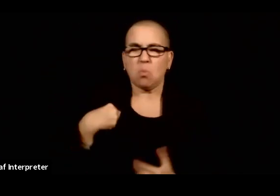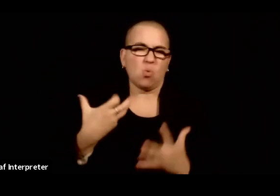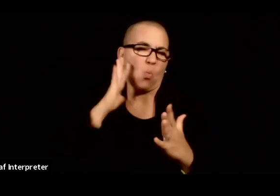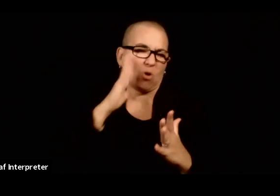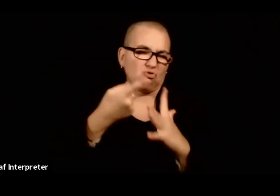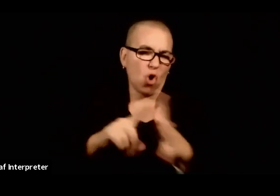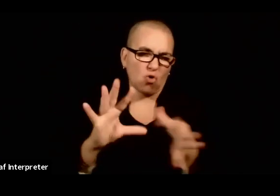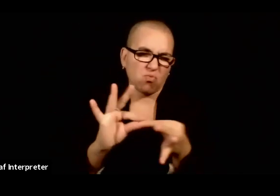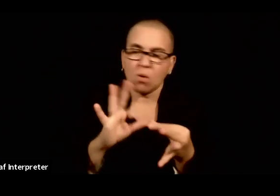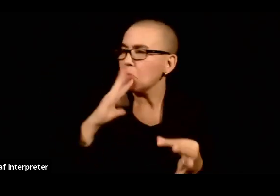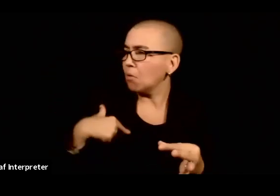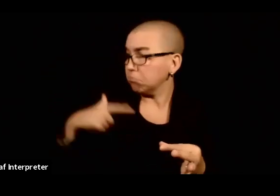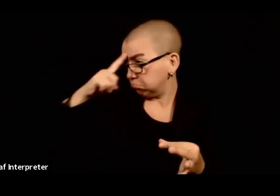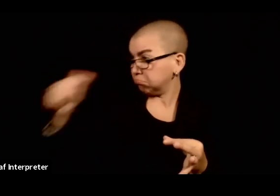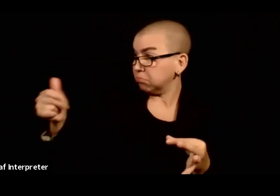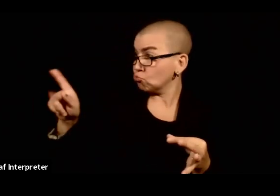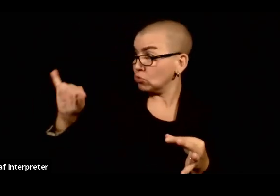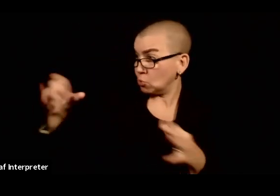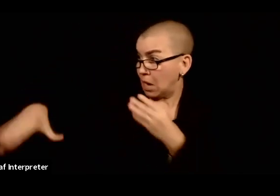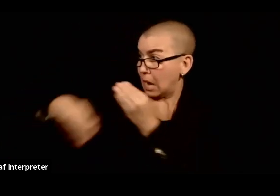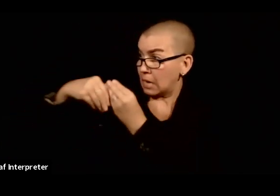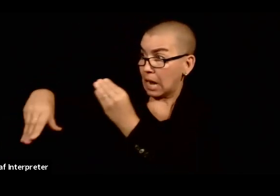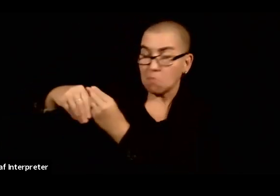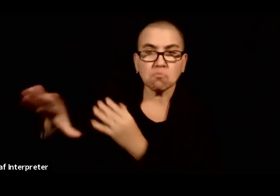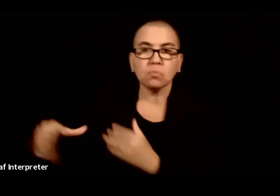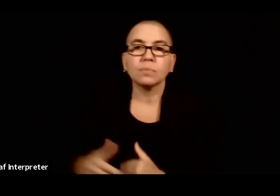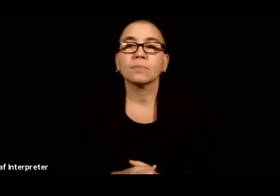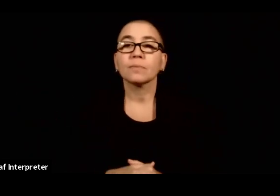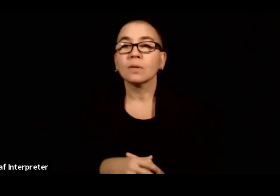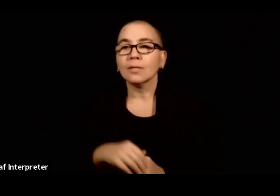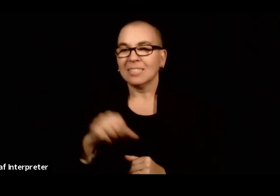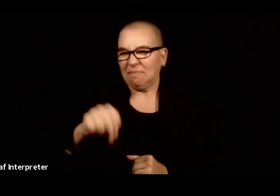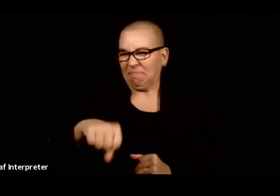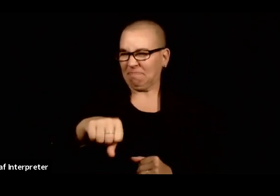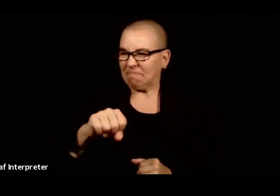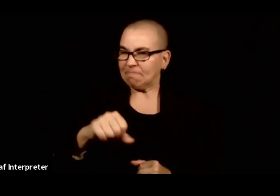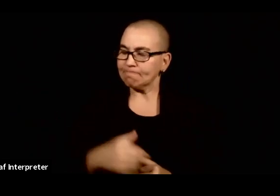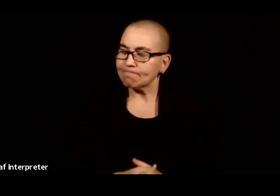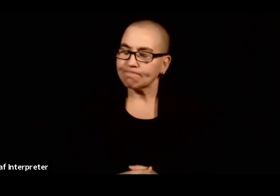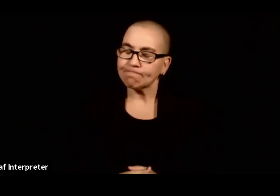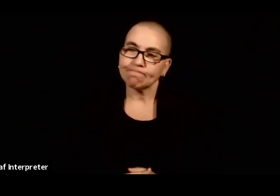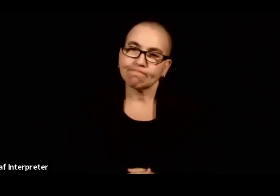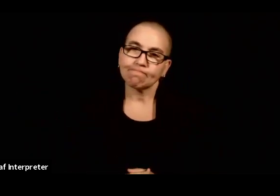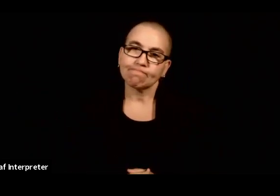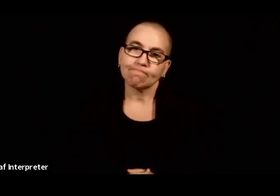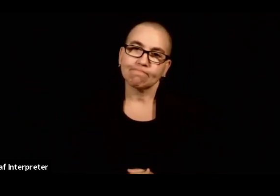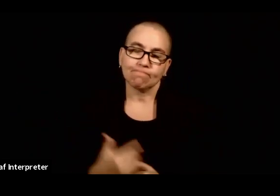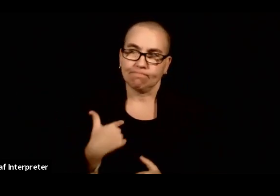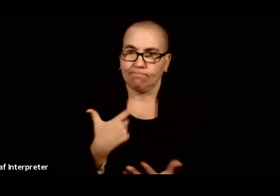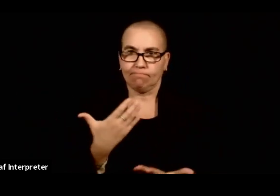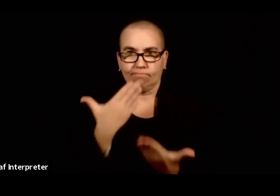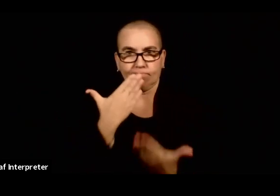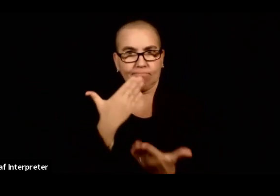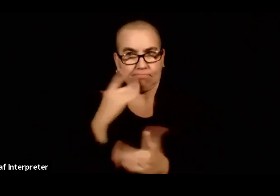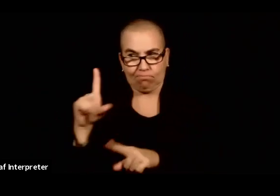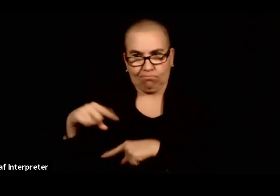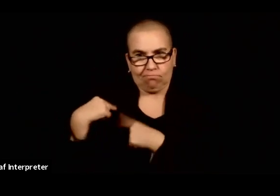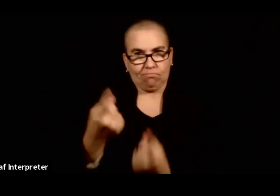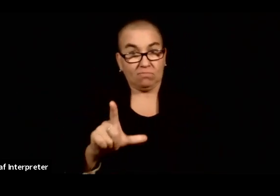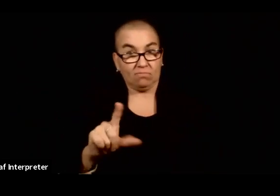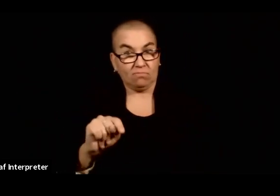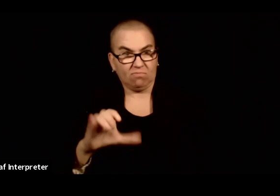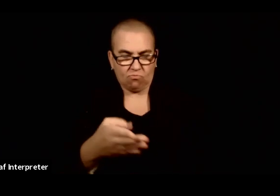Yes, we're very, very gratified that the improvements that have been made in a number of fronts in long-term care have